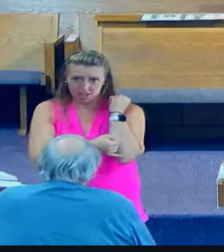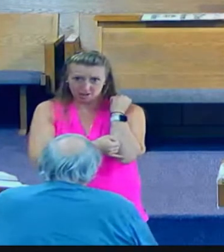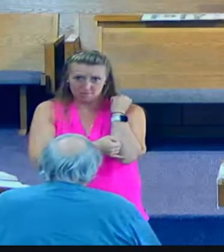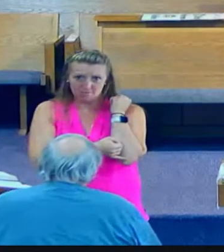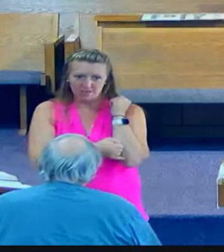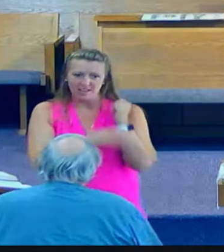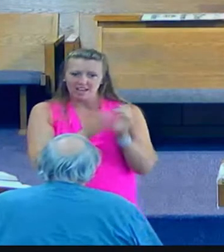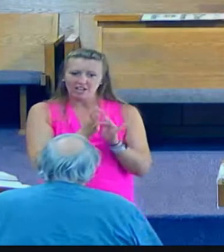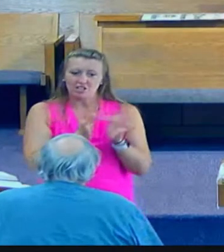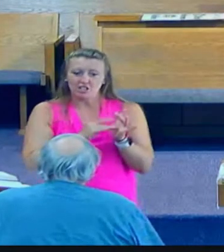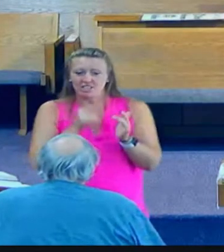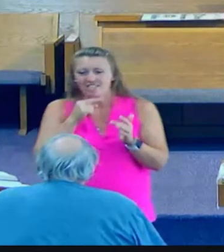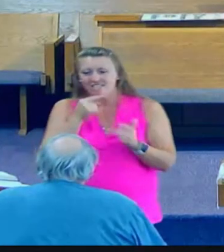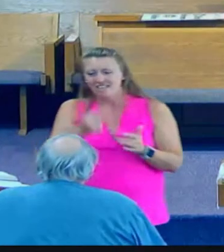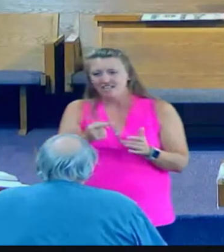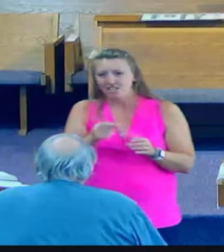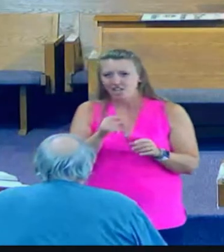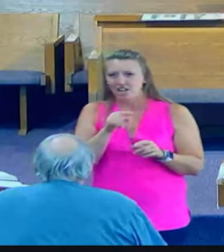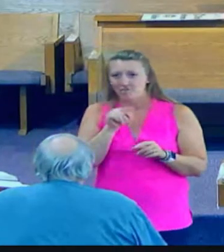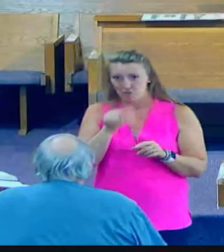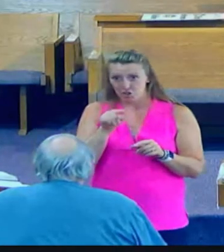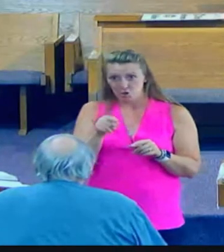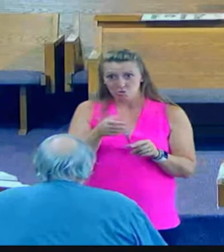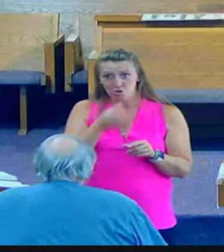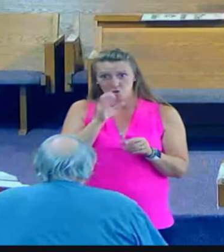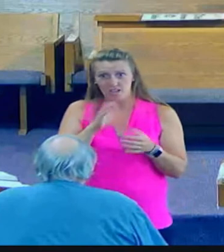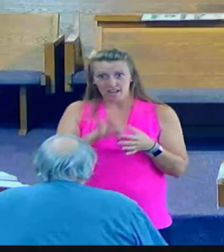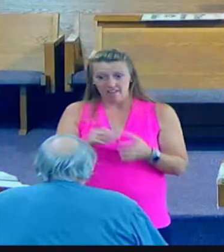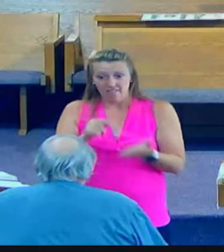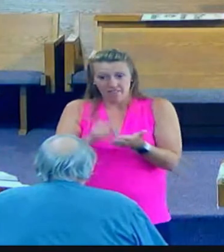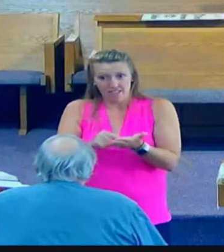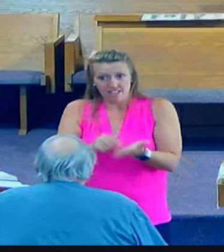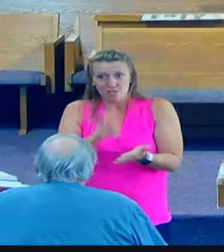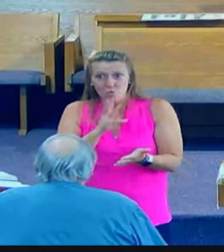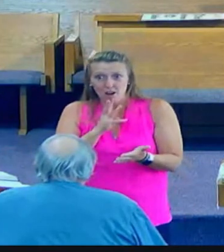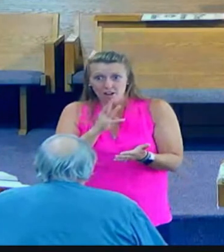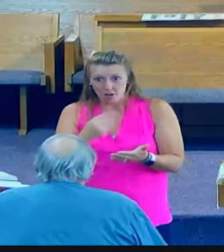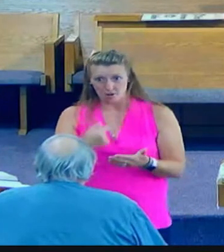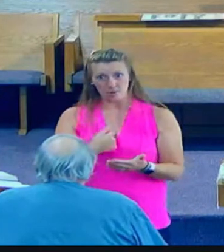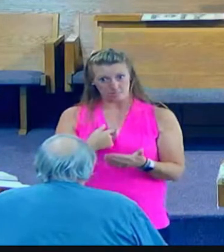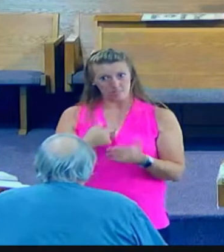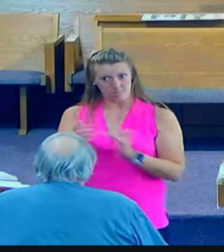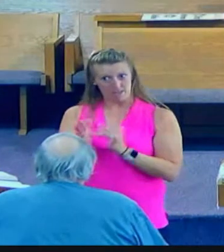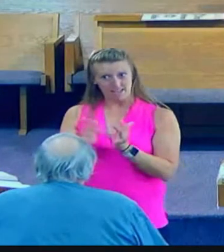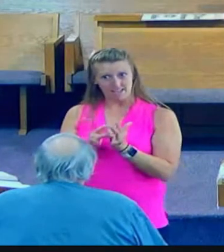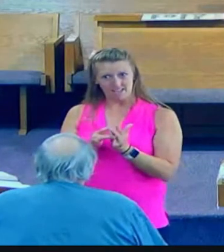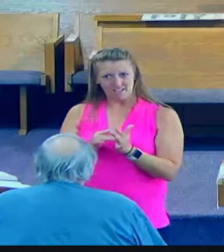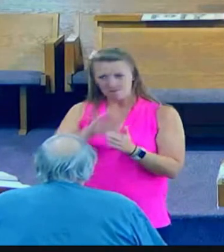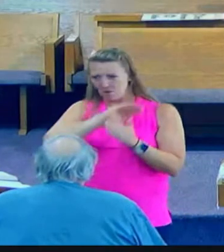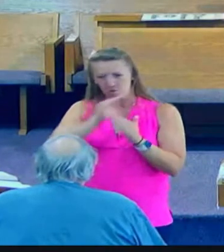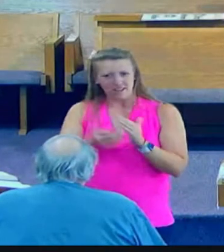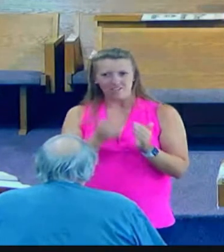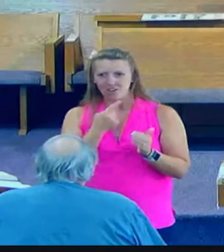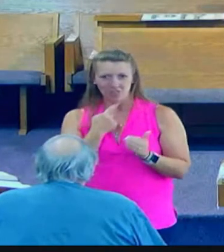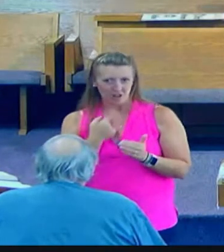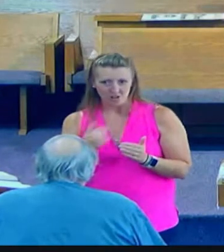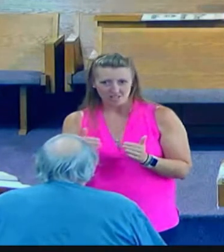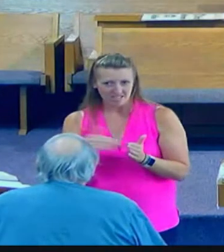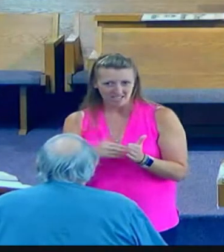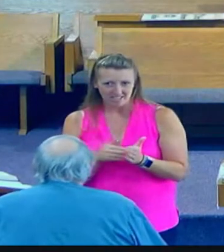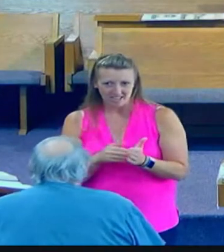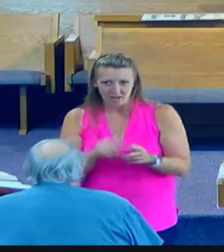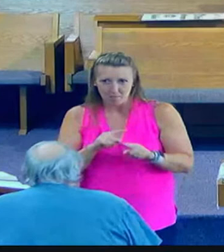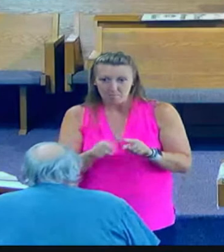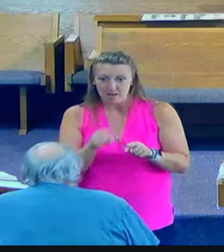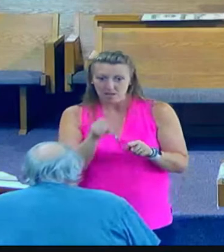whoever drinks of this water will thirst again. But whoever drinks of the water that I shall give him will never thirst. But the